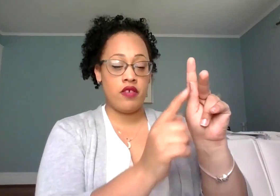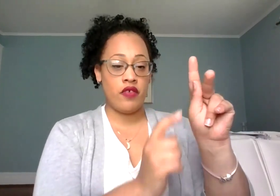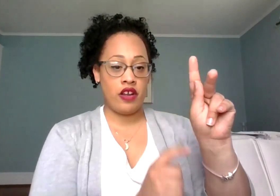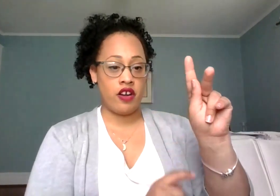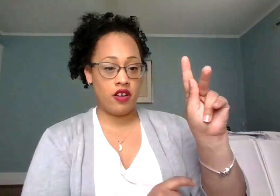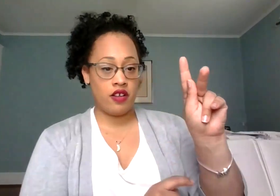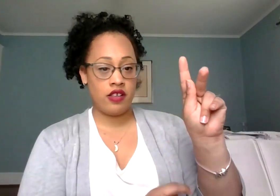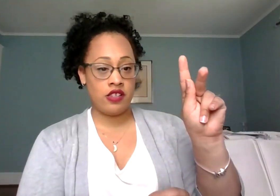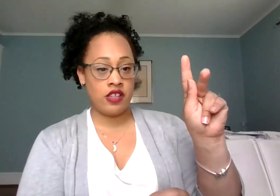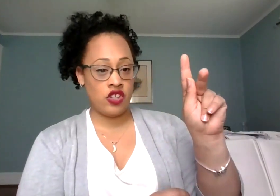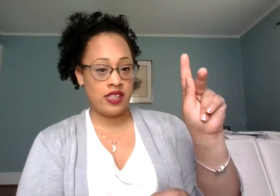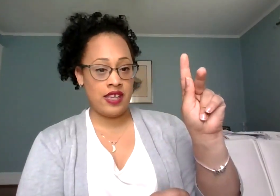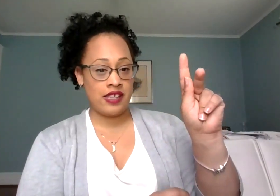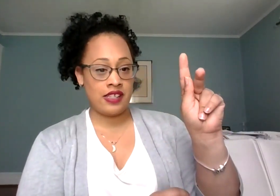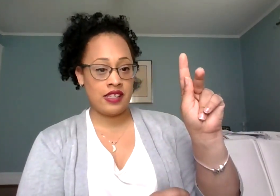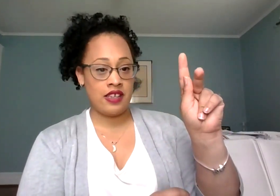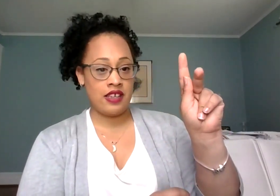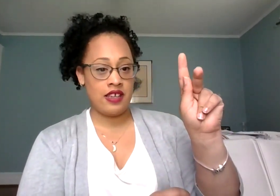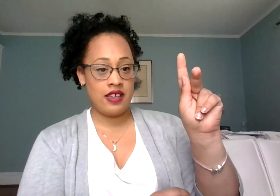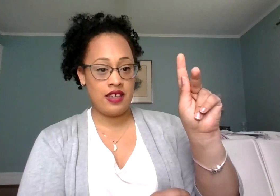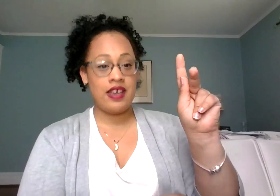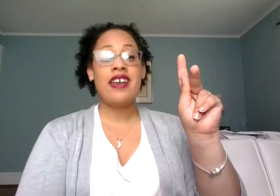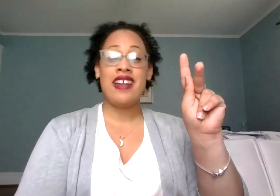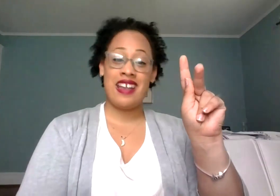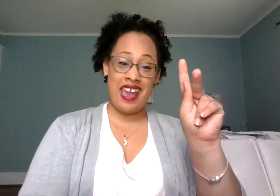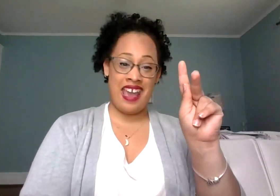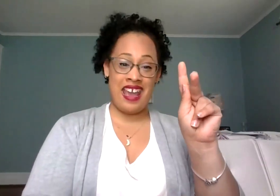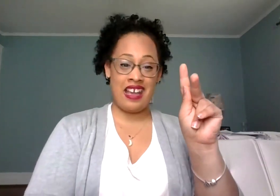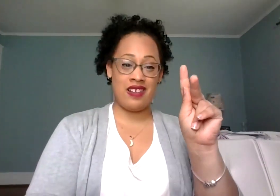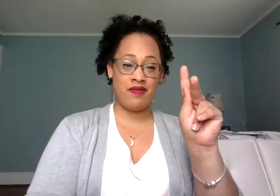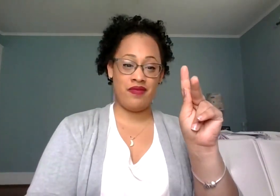finger, such as this. K.